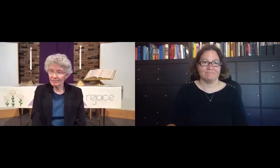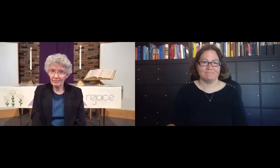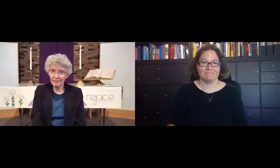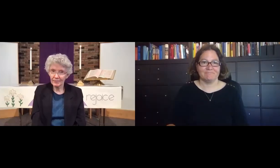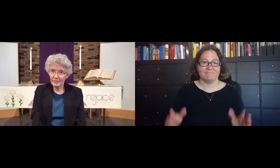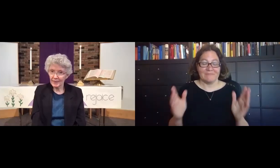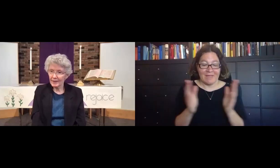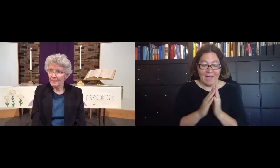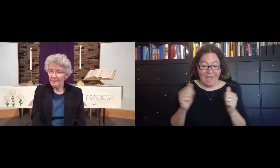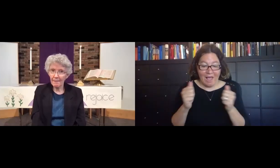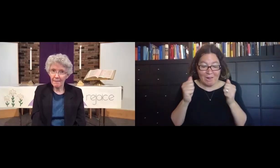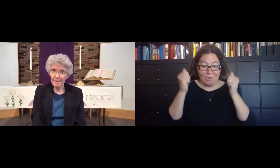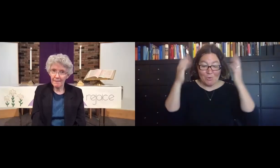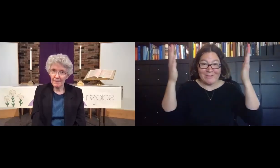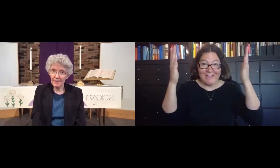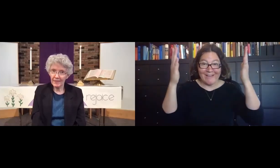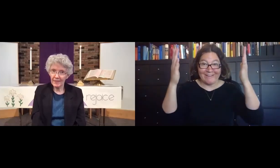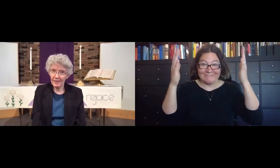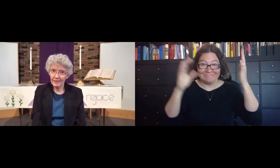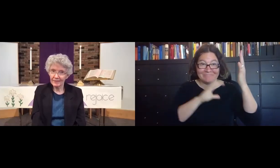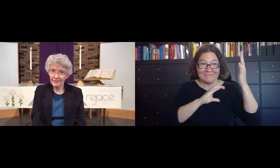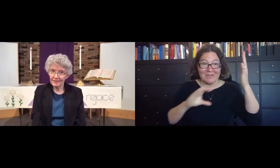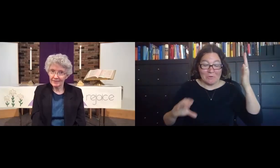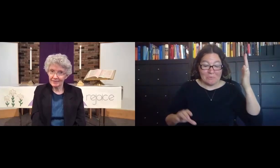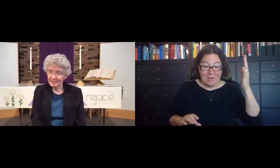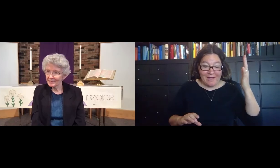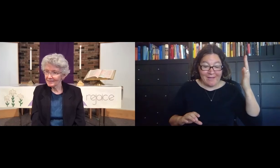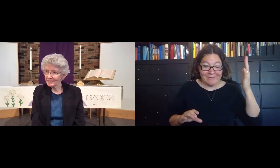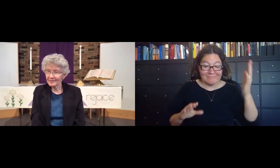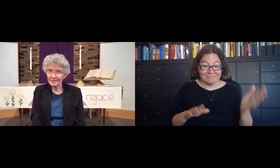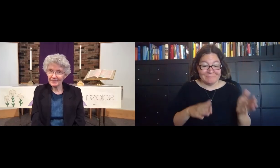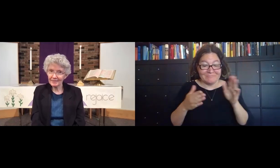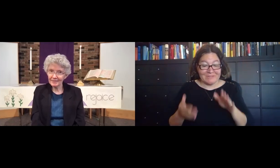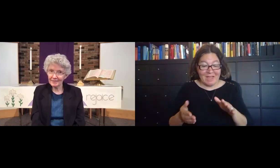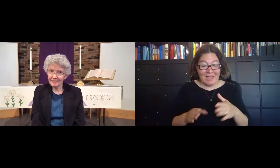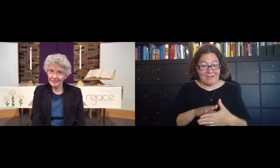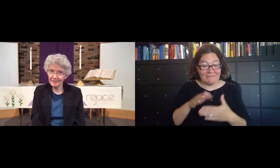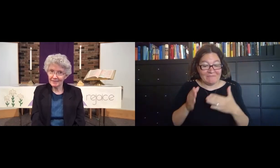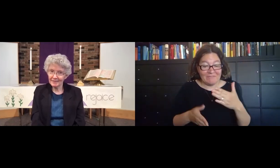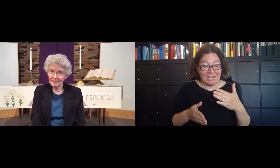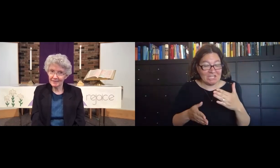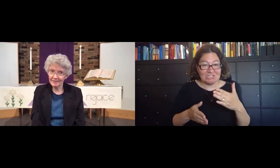Alleluia, Christ is